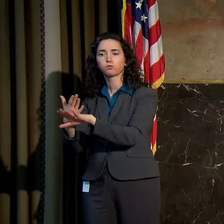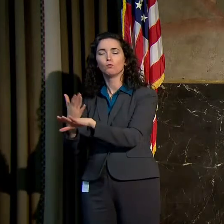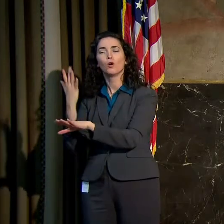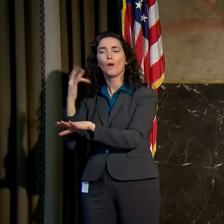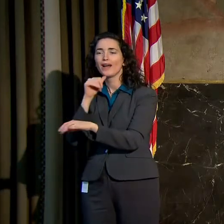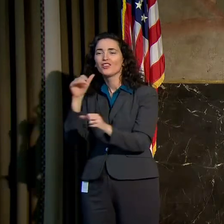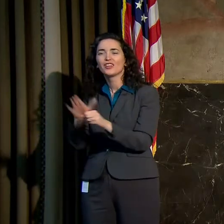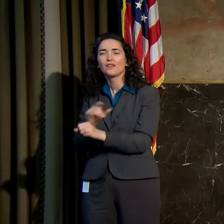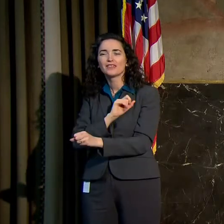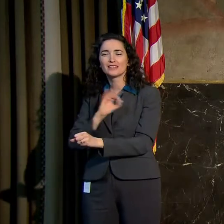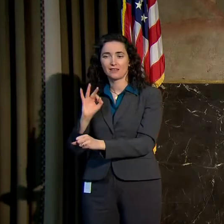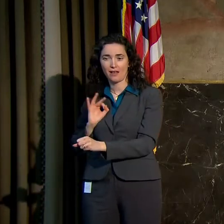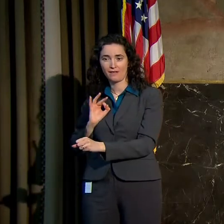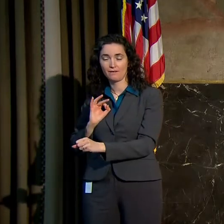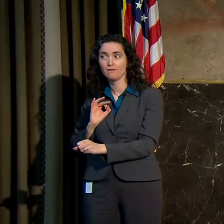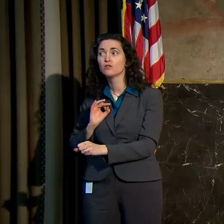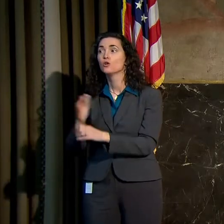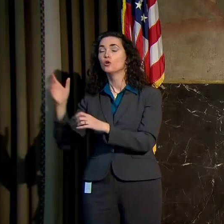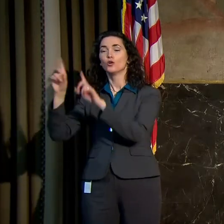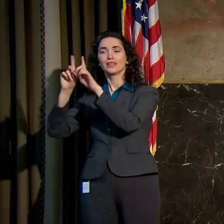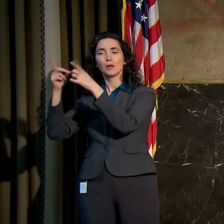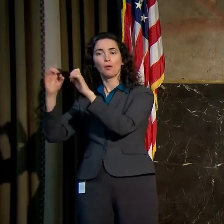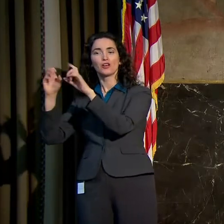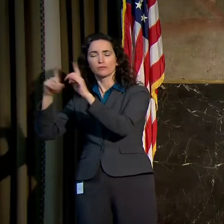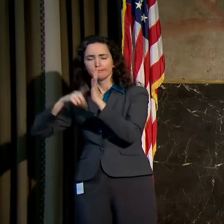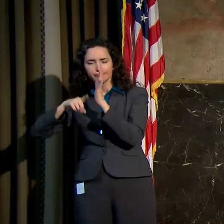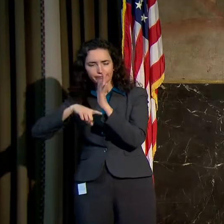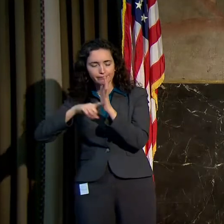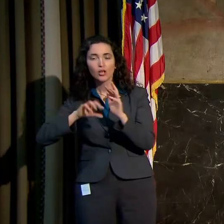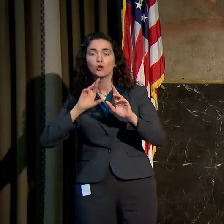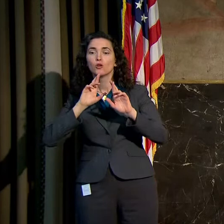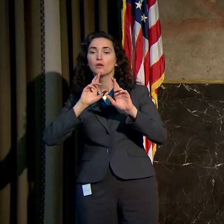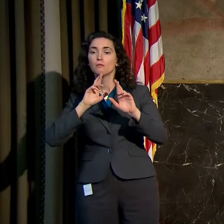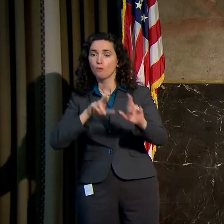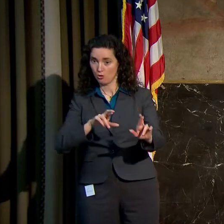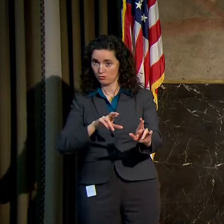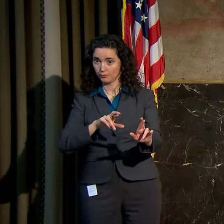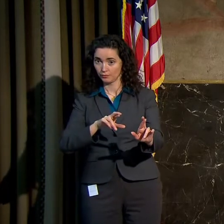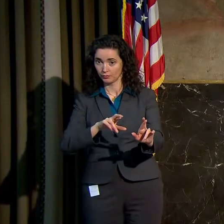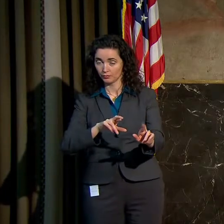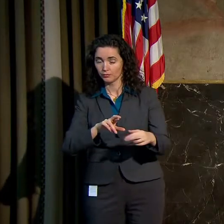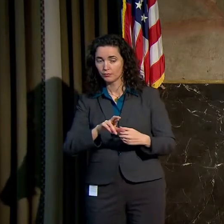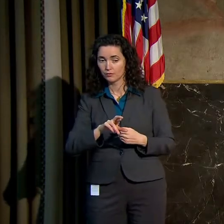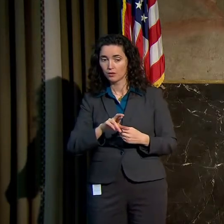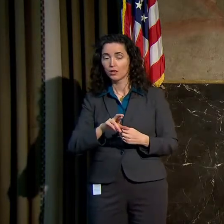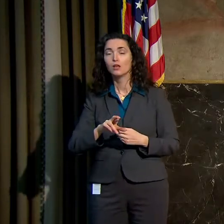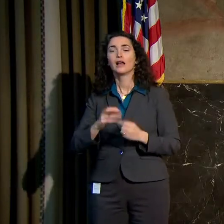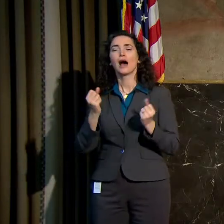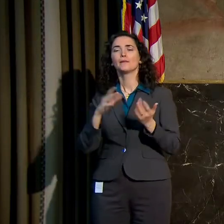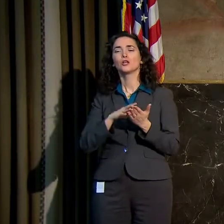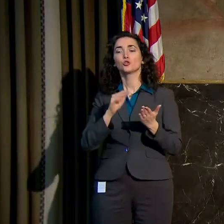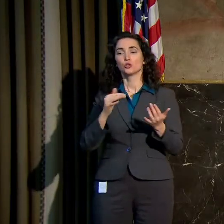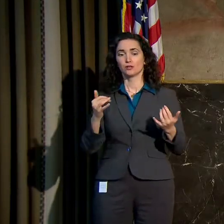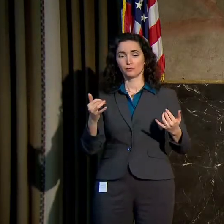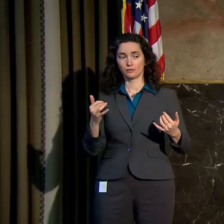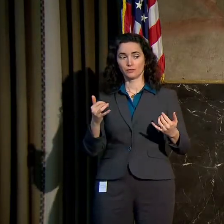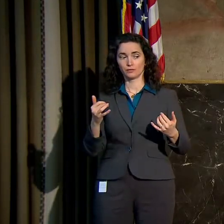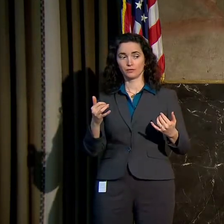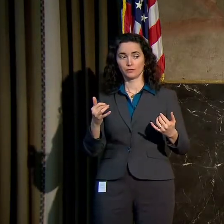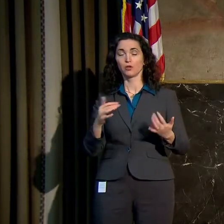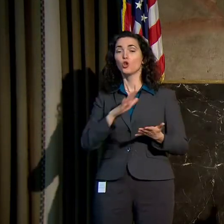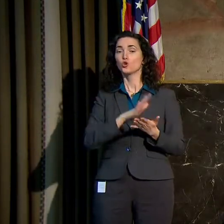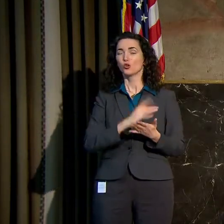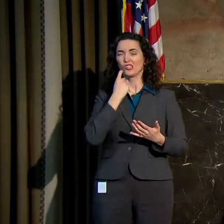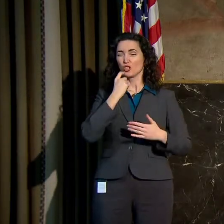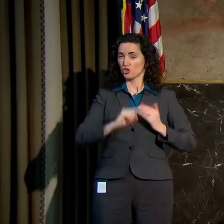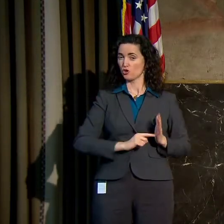of Education is reporting that more than 51,000 students have had to go virtual at some point since the start of